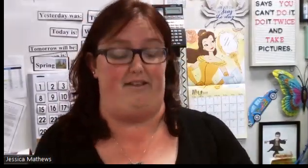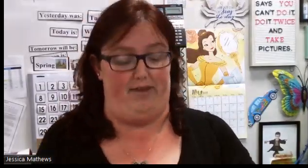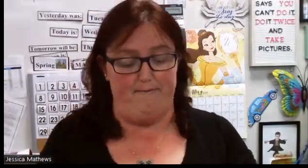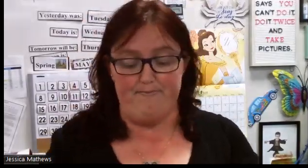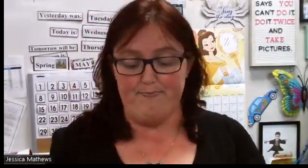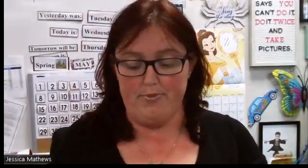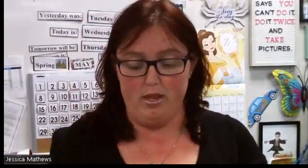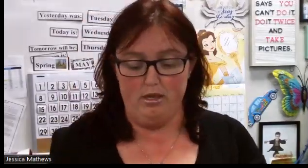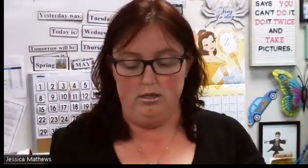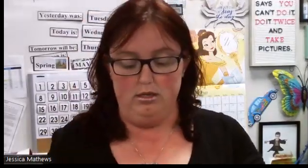safe feet.